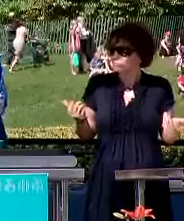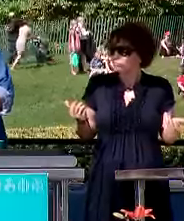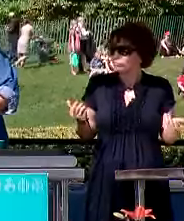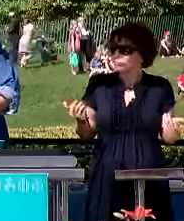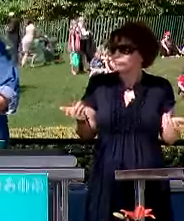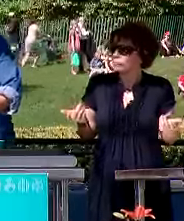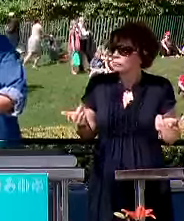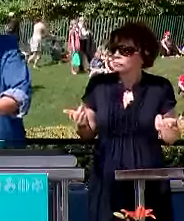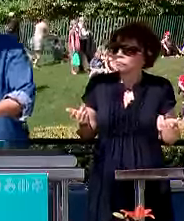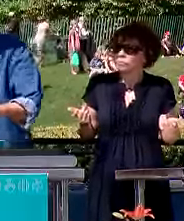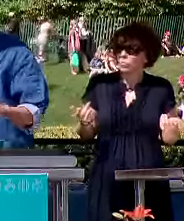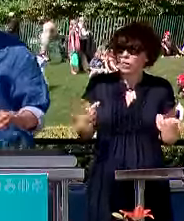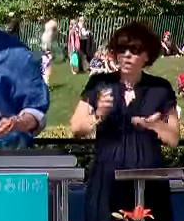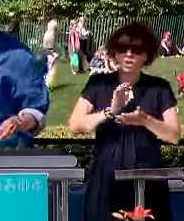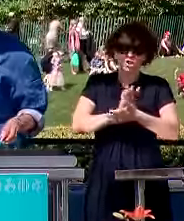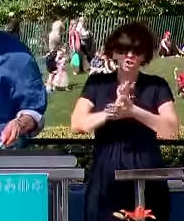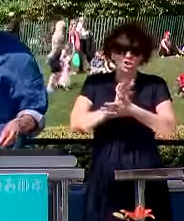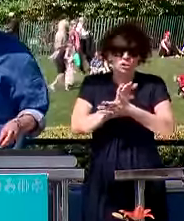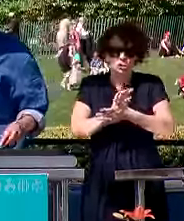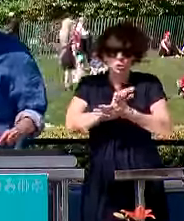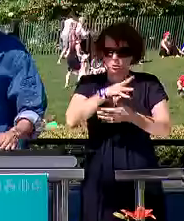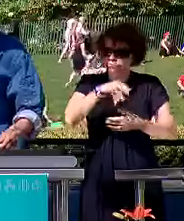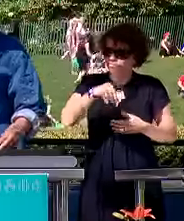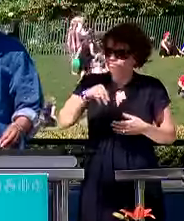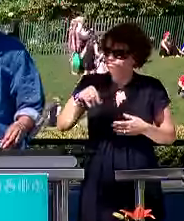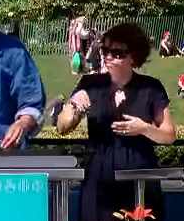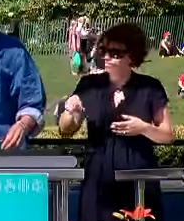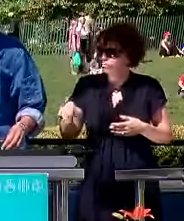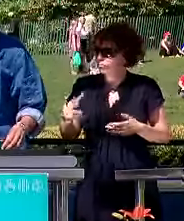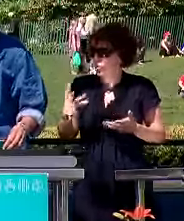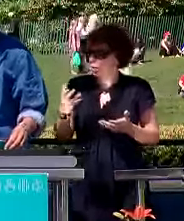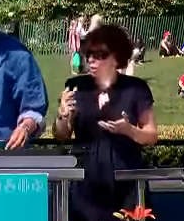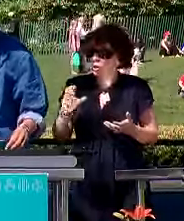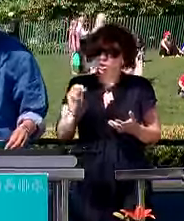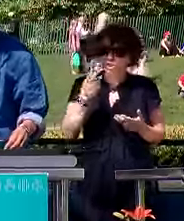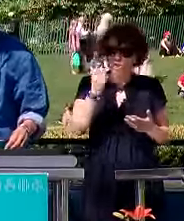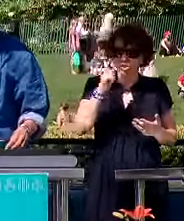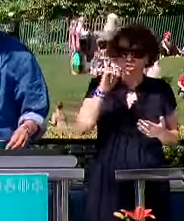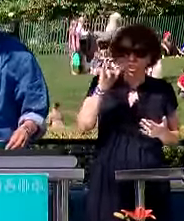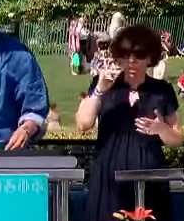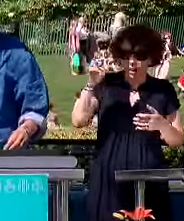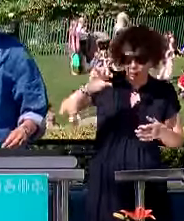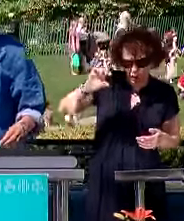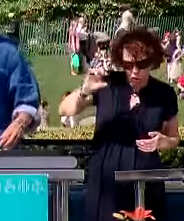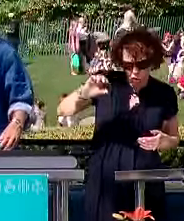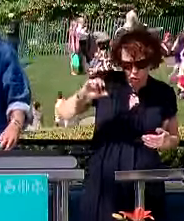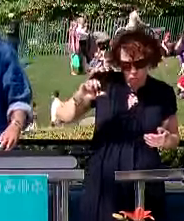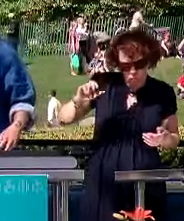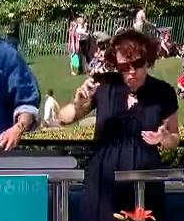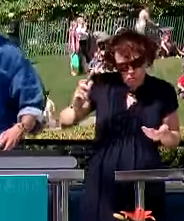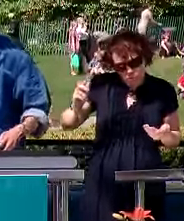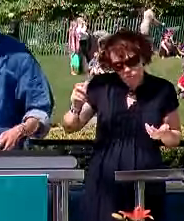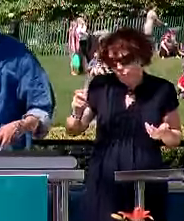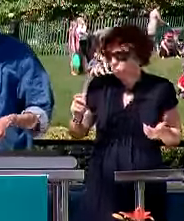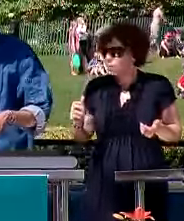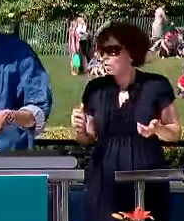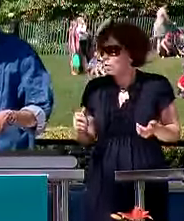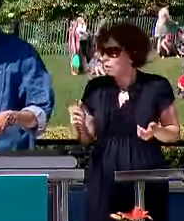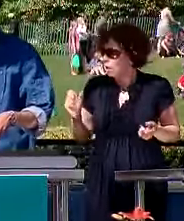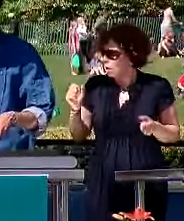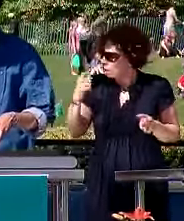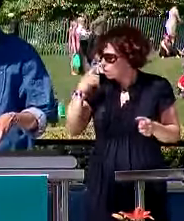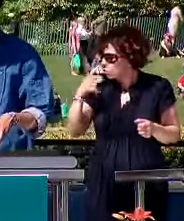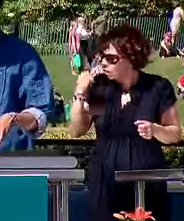All right, so put some cheese. Do you want some chili powder? Yeah, want some chili? Well, okay. May I do